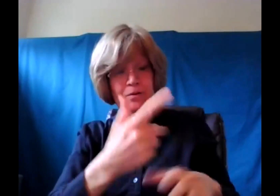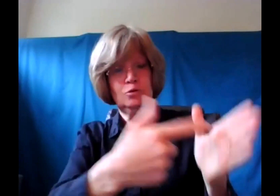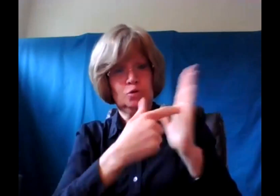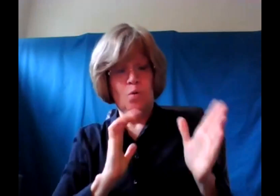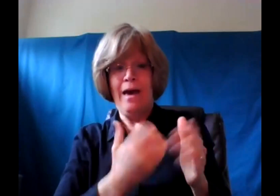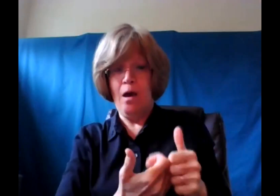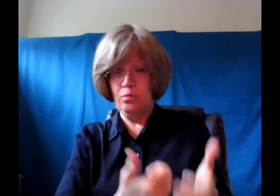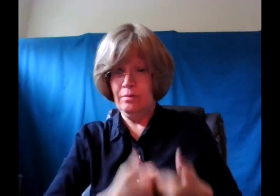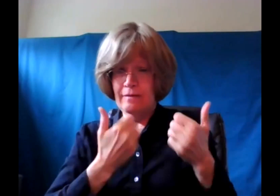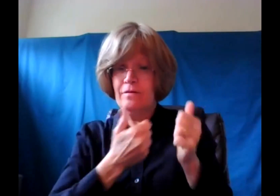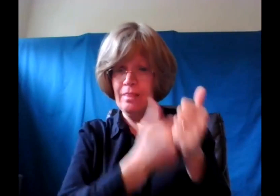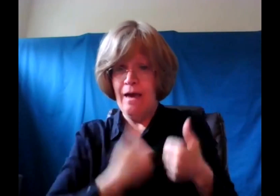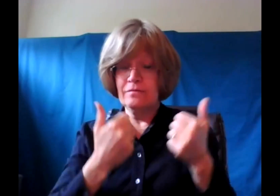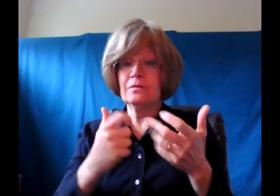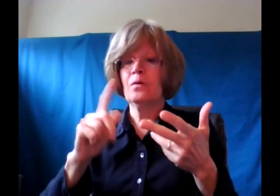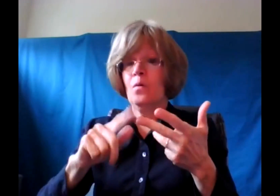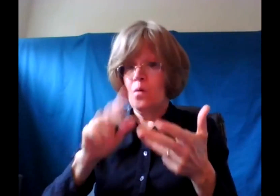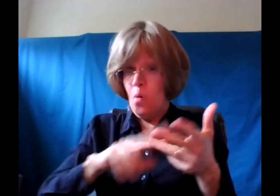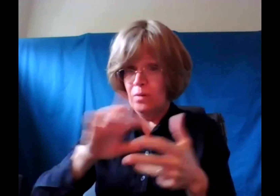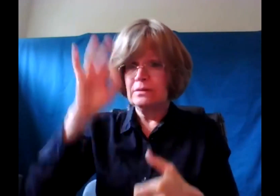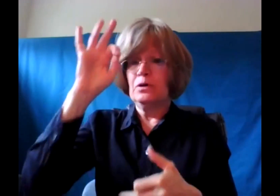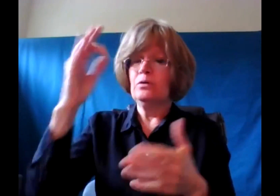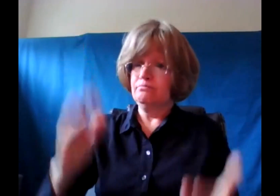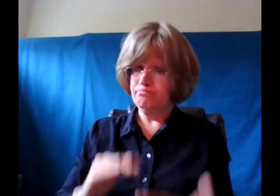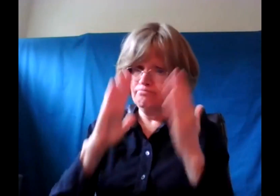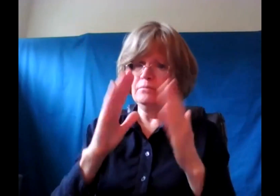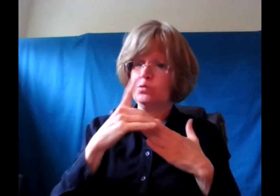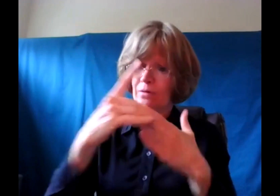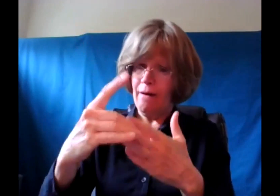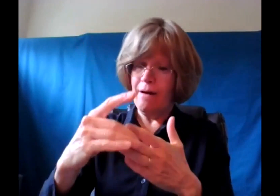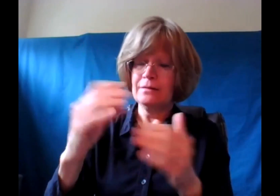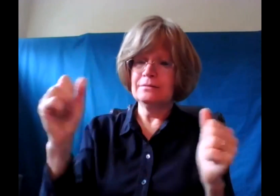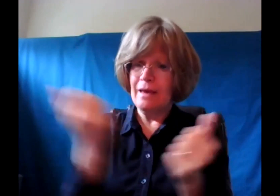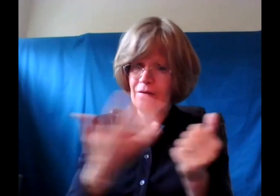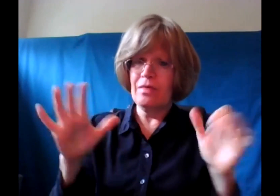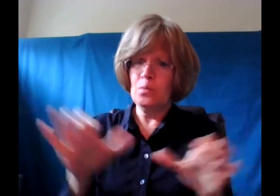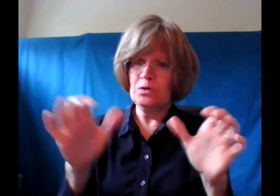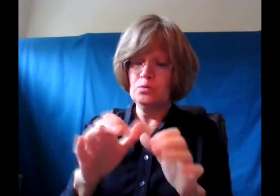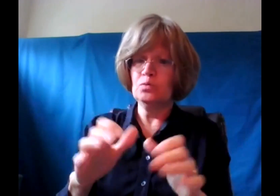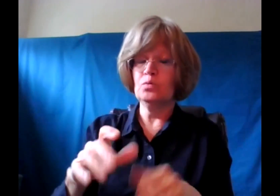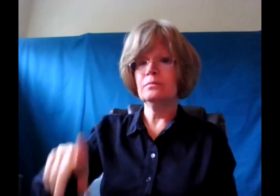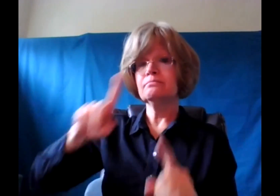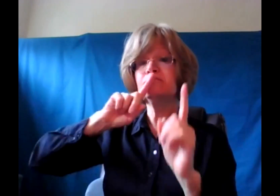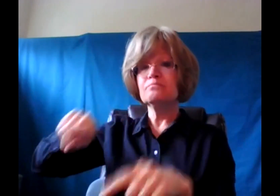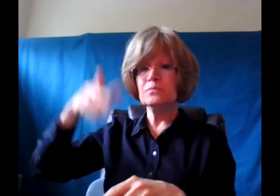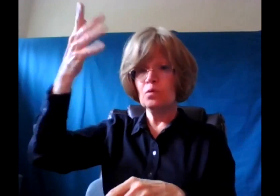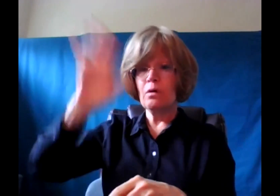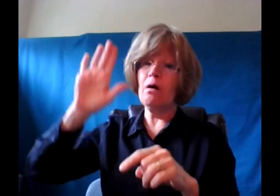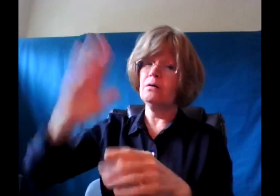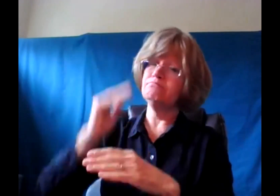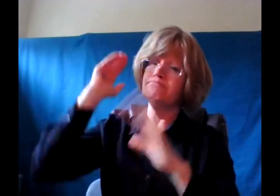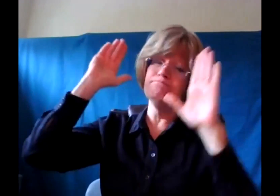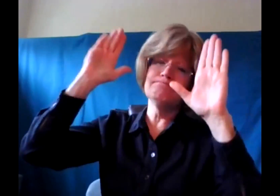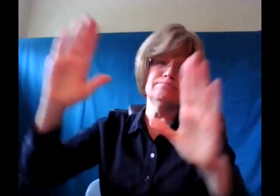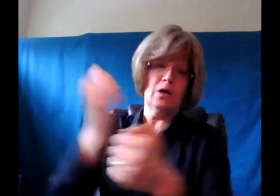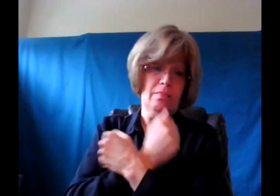lives, and the Holy Spirit, who is present to guide us in all that we do. And in response to God's great love for us, let